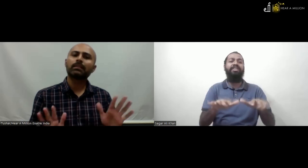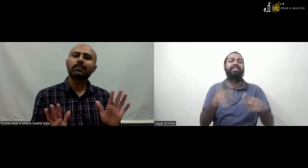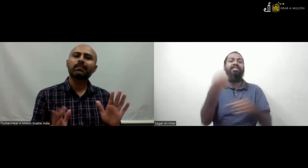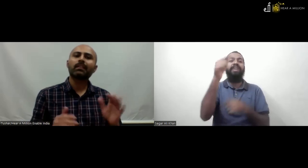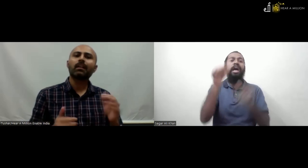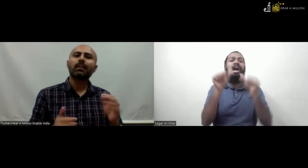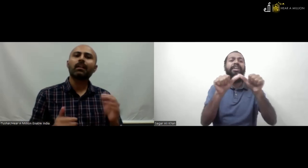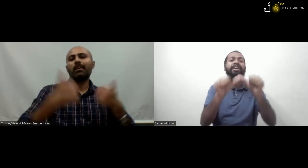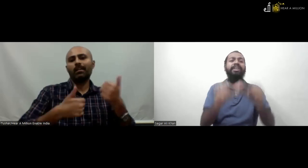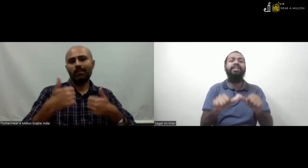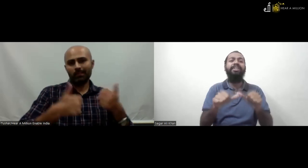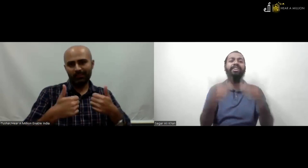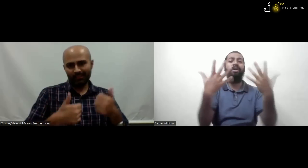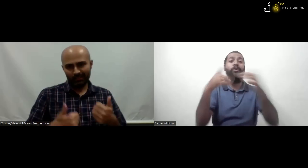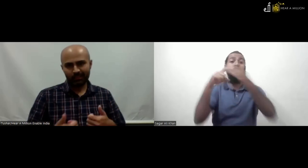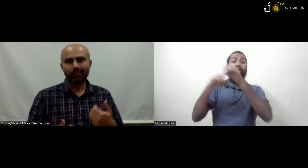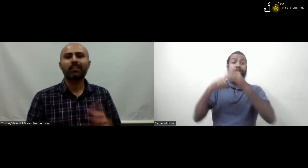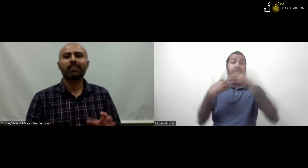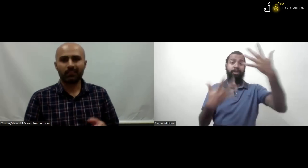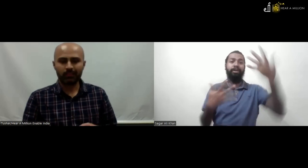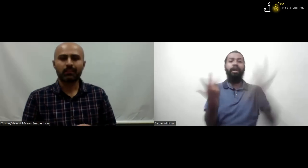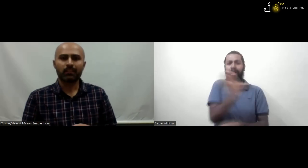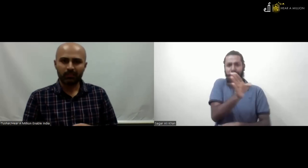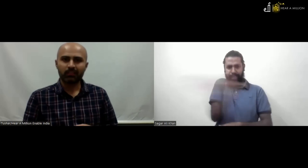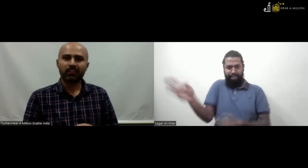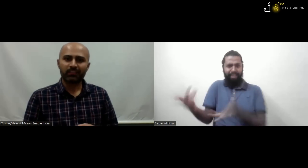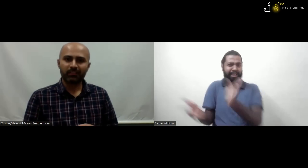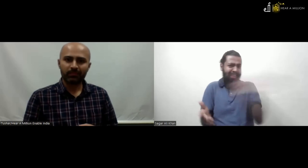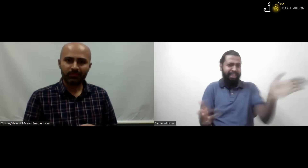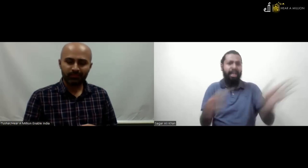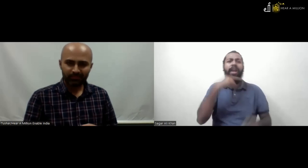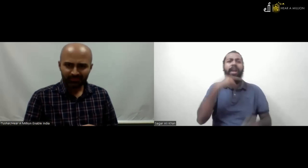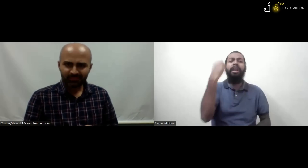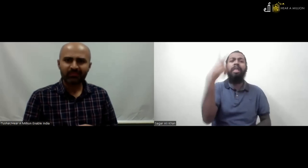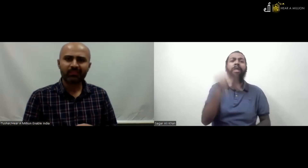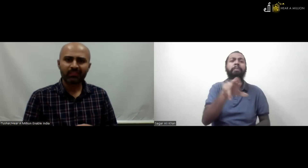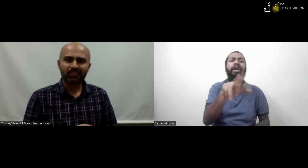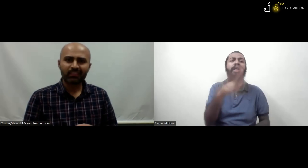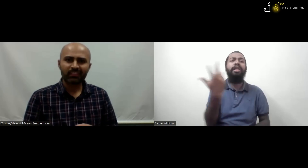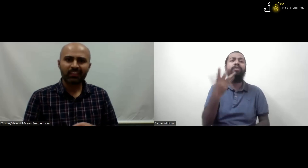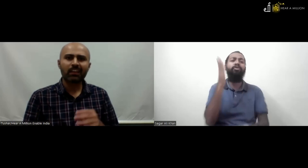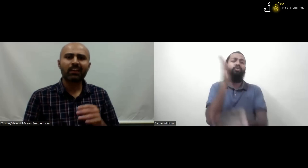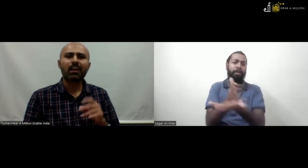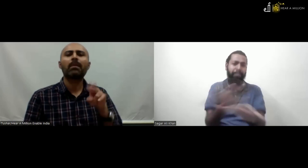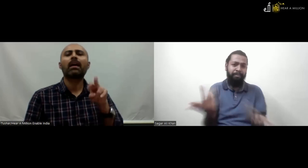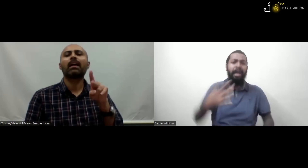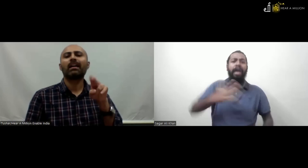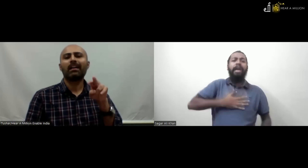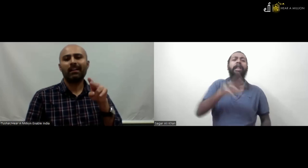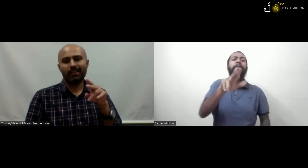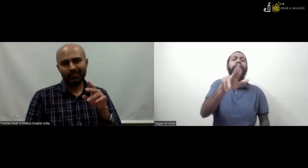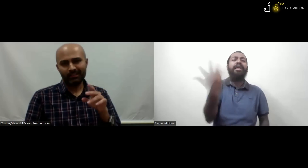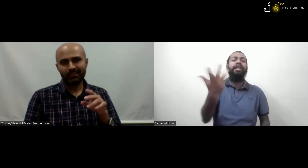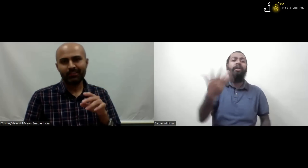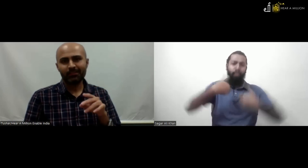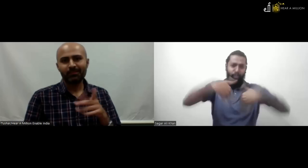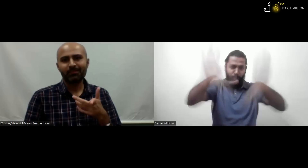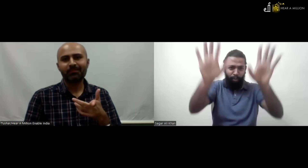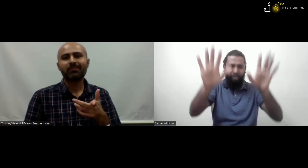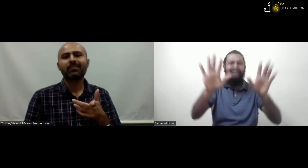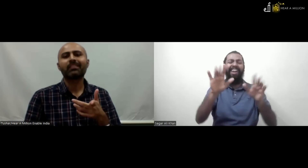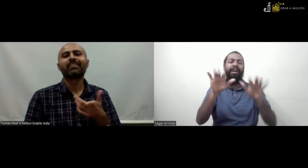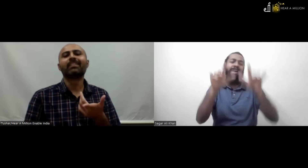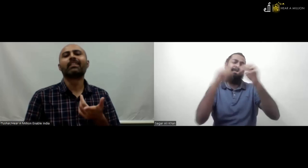written exam. I gave the written exam. There are 10 questions about direction, the color of the